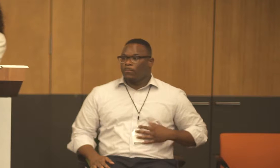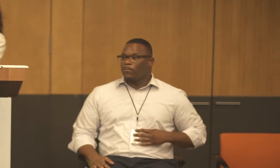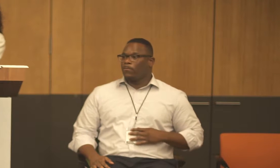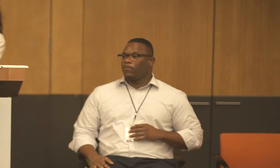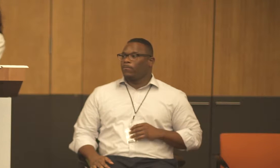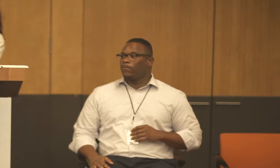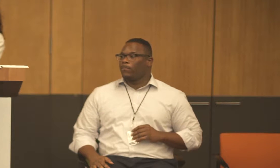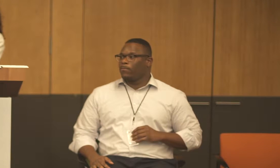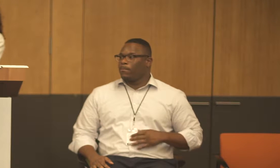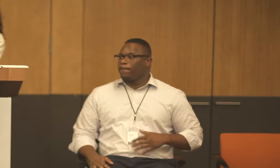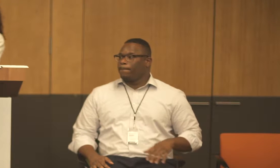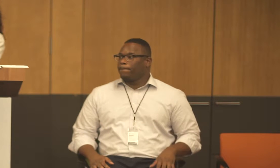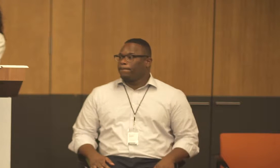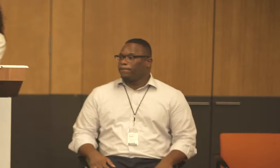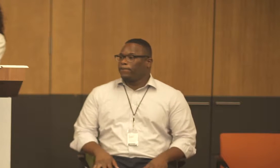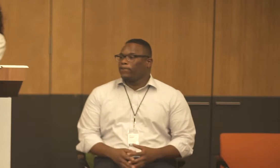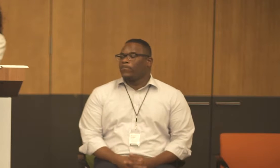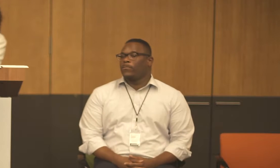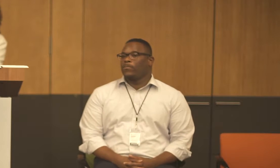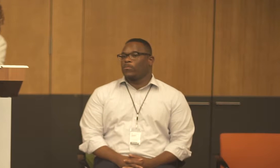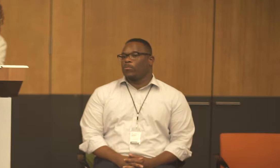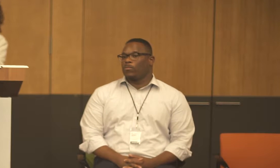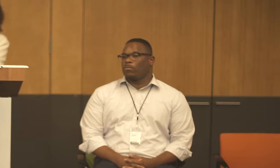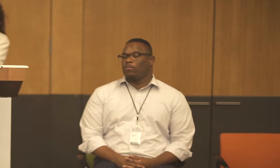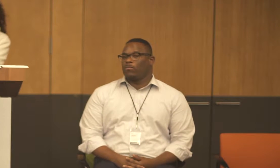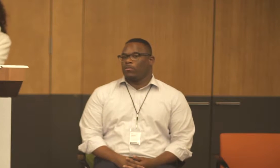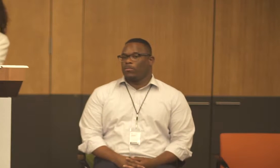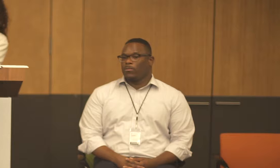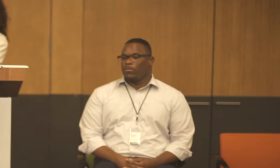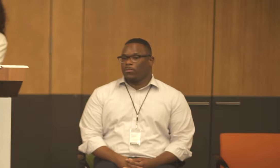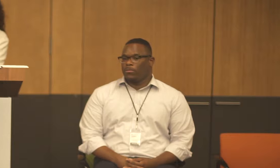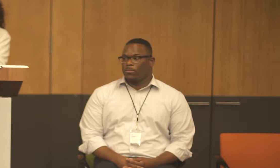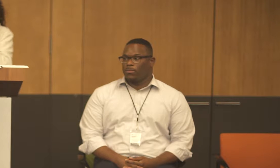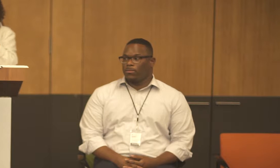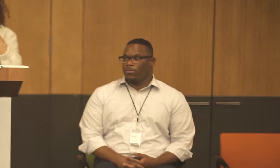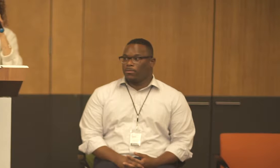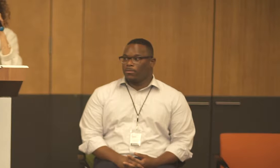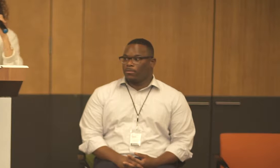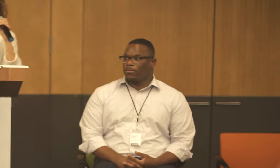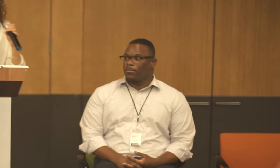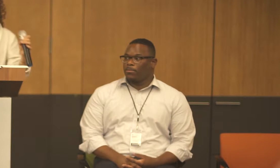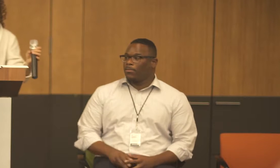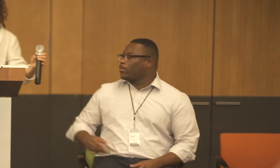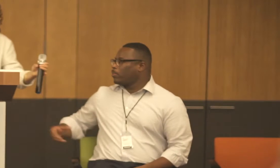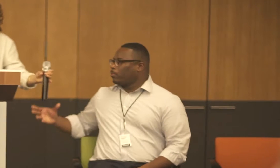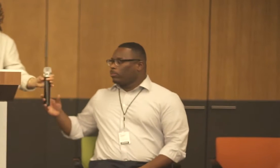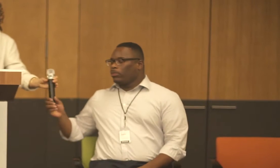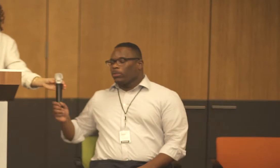barrier in forming these partnerships with organizations? What is the biggest pushback that you get? Maybe start with you, Barry.